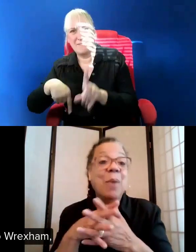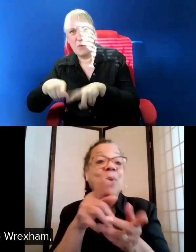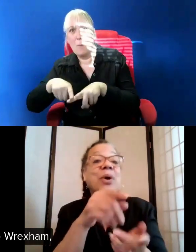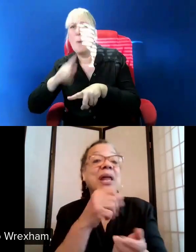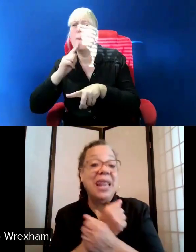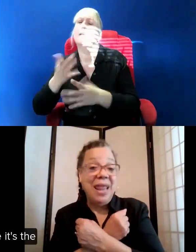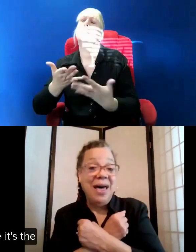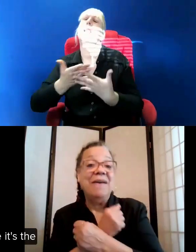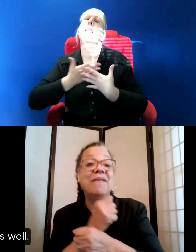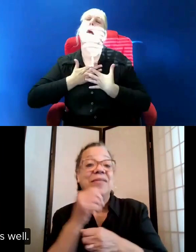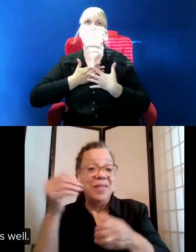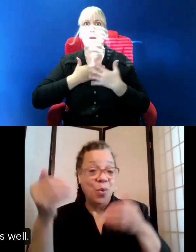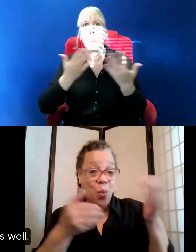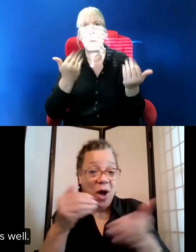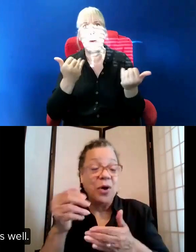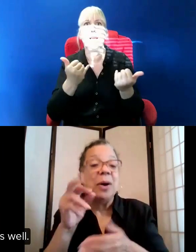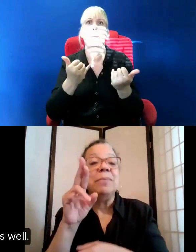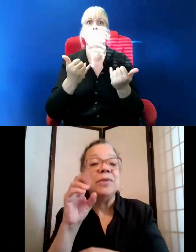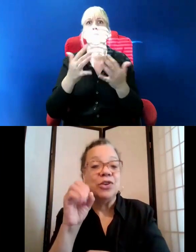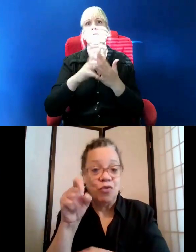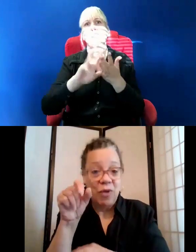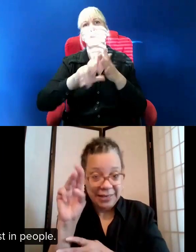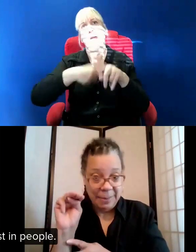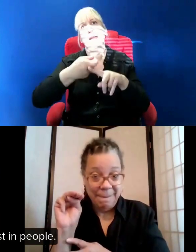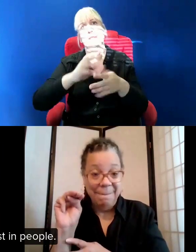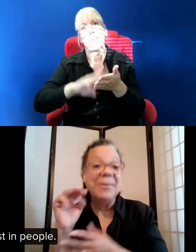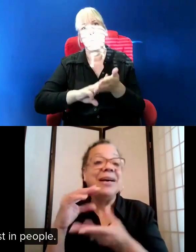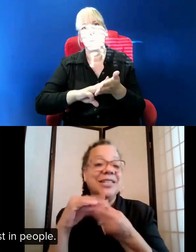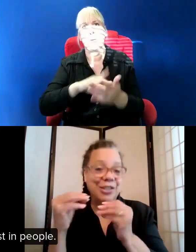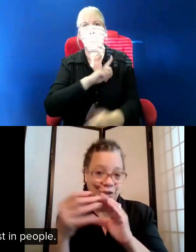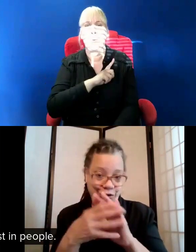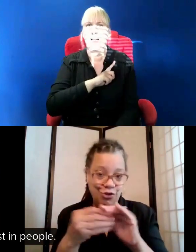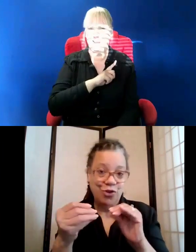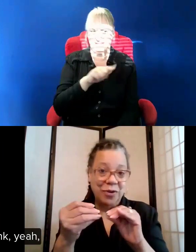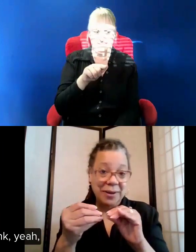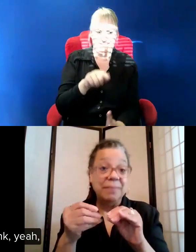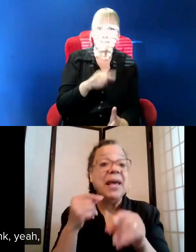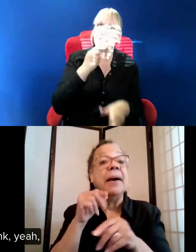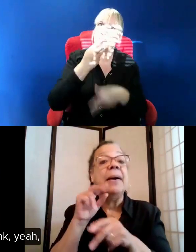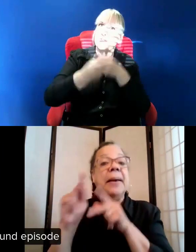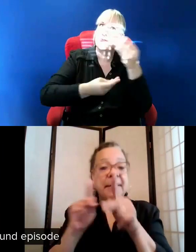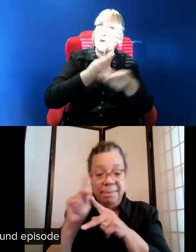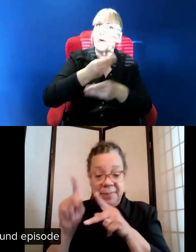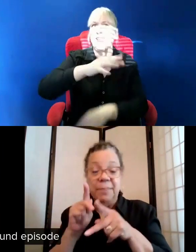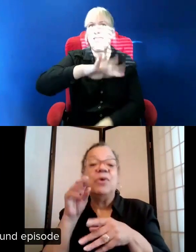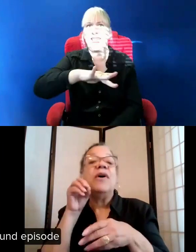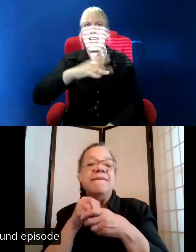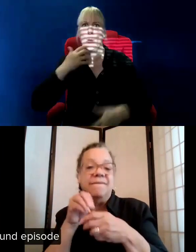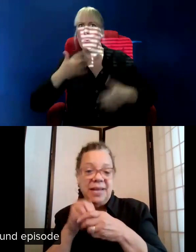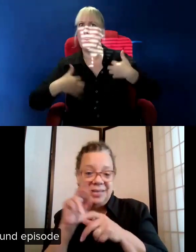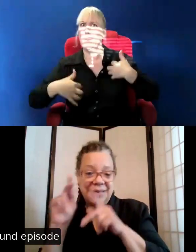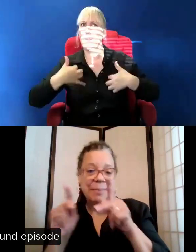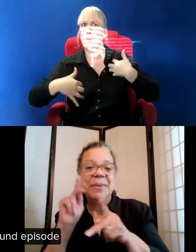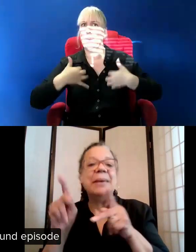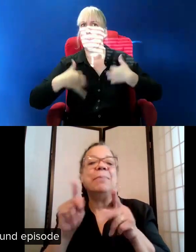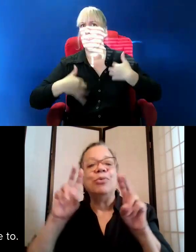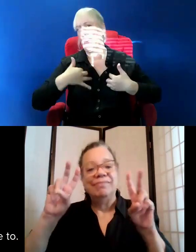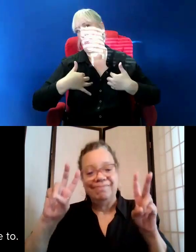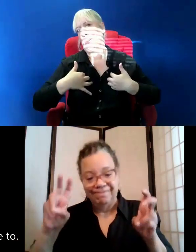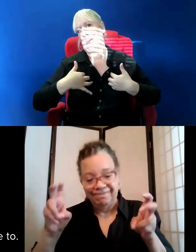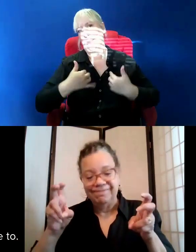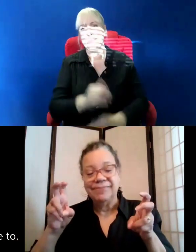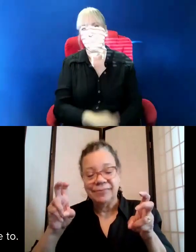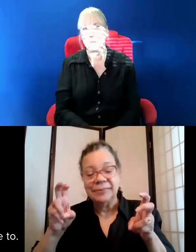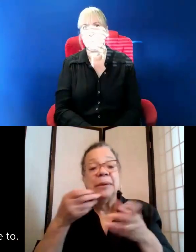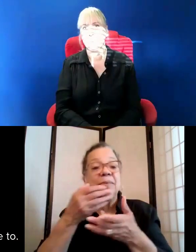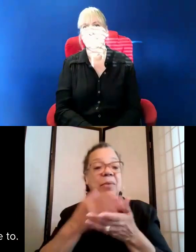loved Welcome to Wrexham because it's the story as well. People invest in people. Yeah. And I think definitely. The episode around episode 3,